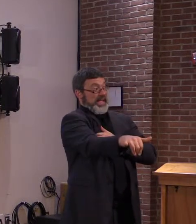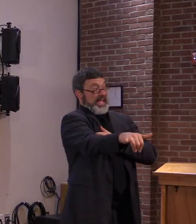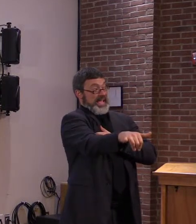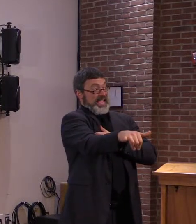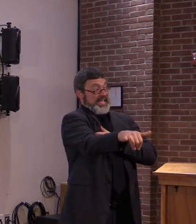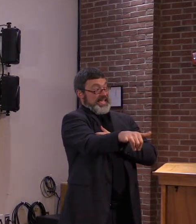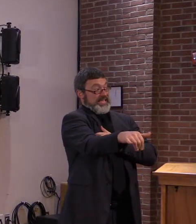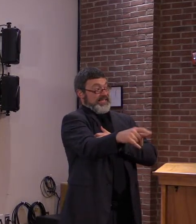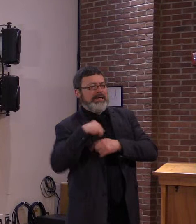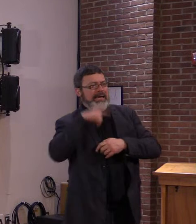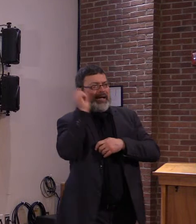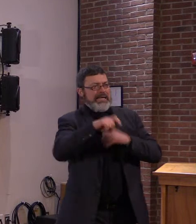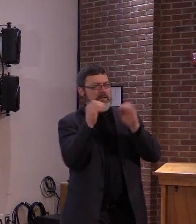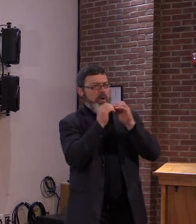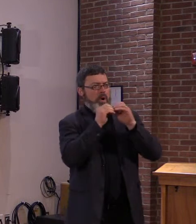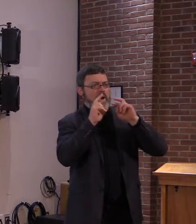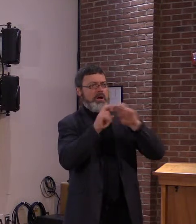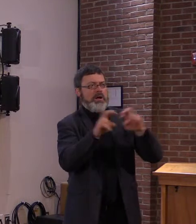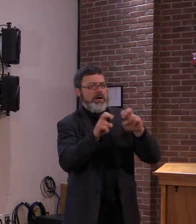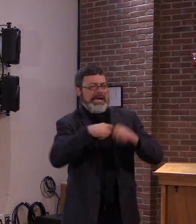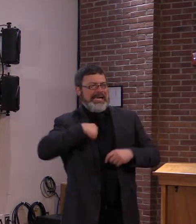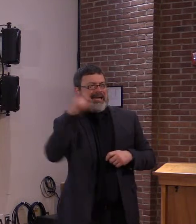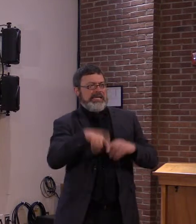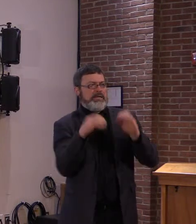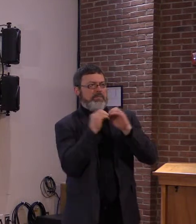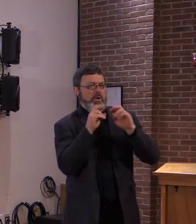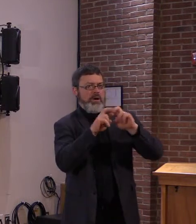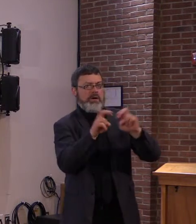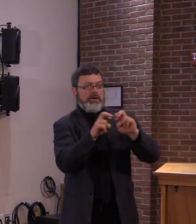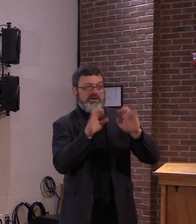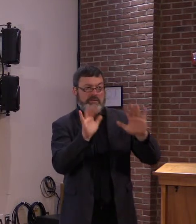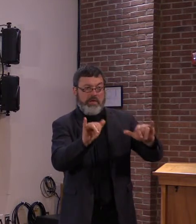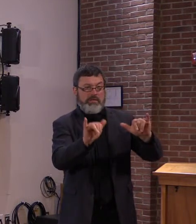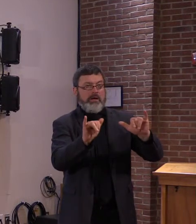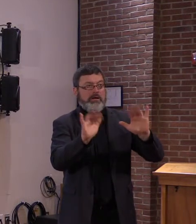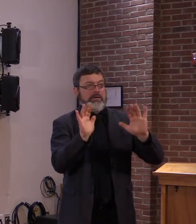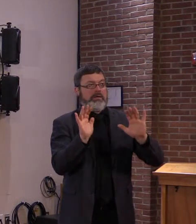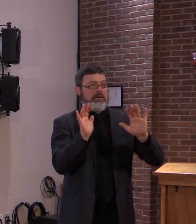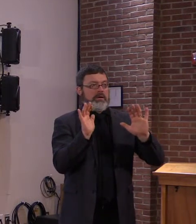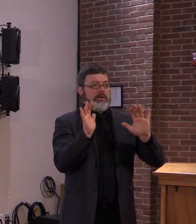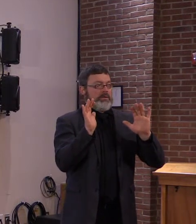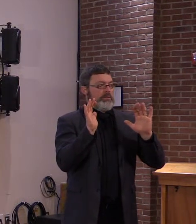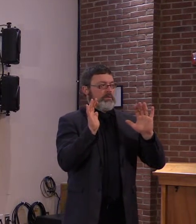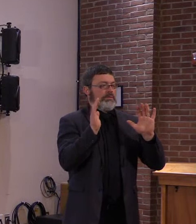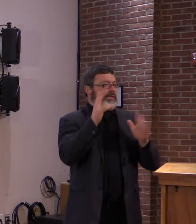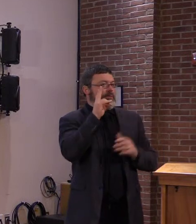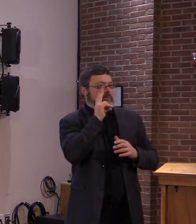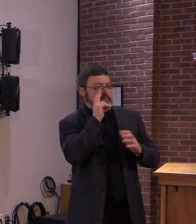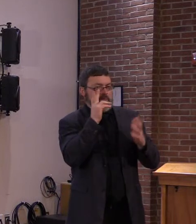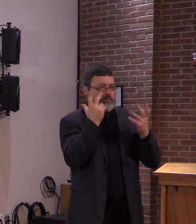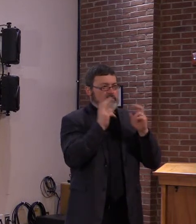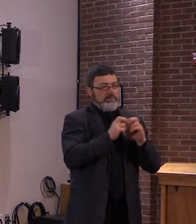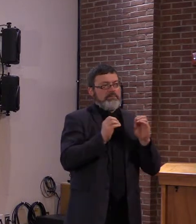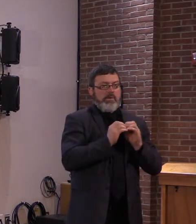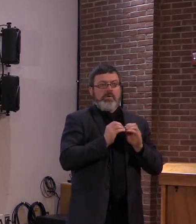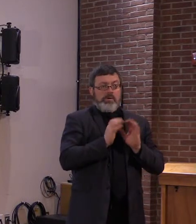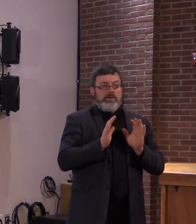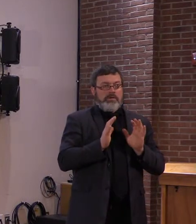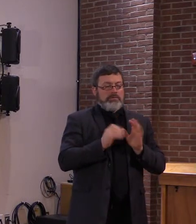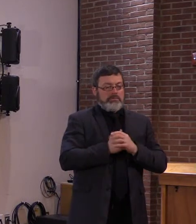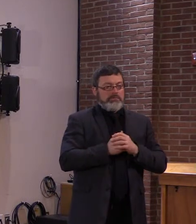this? Well, again, I would classify myself in that 48% aisle of those